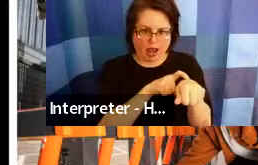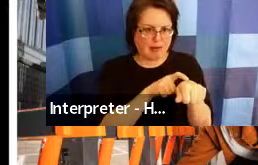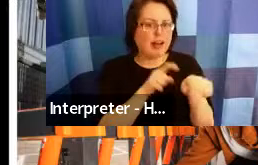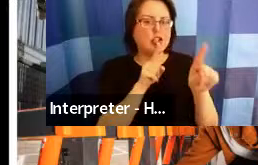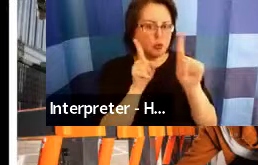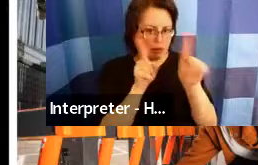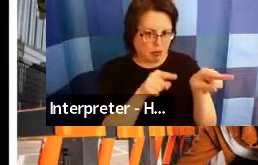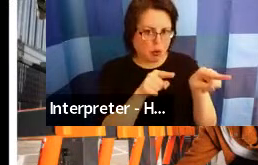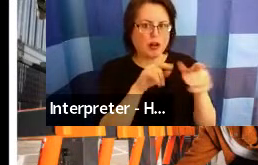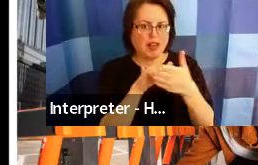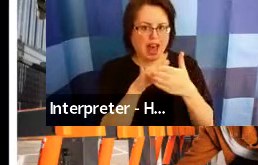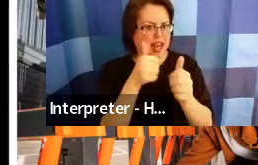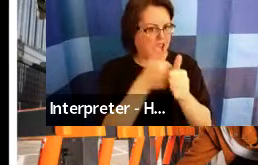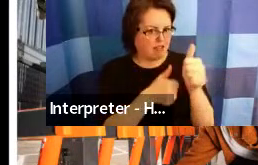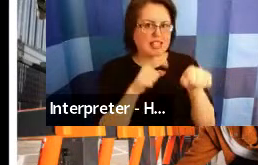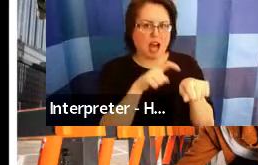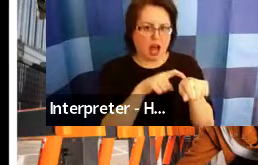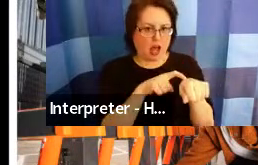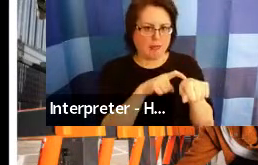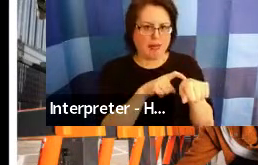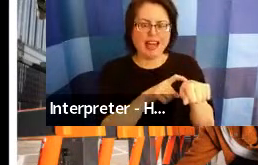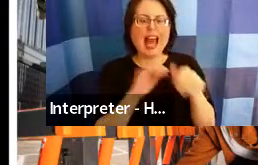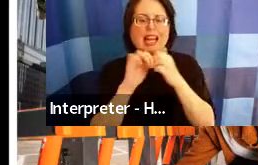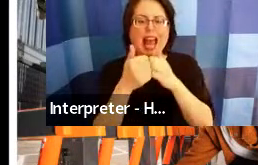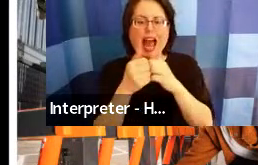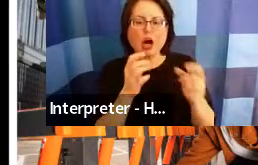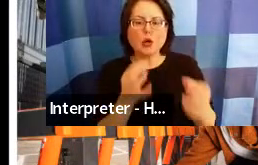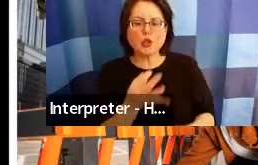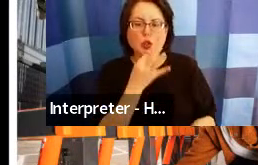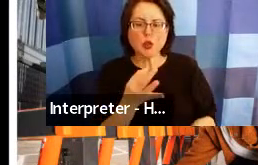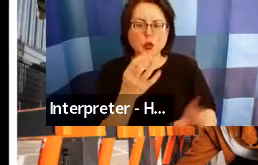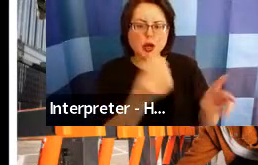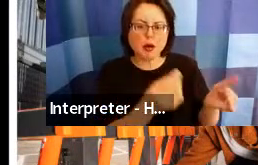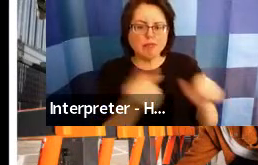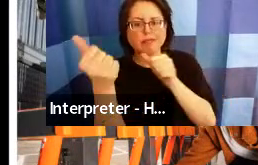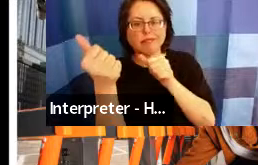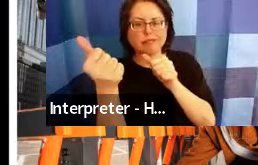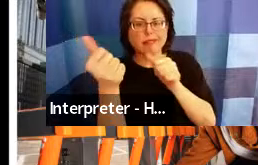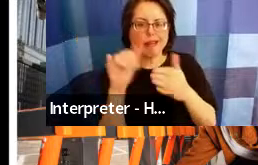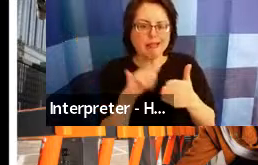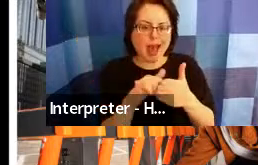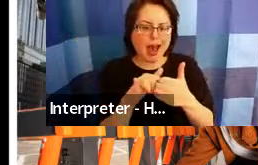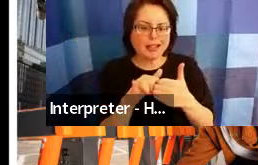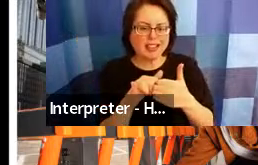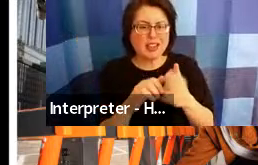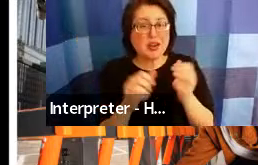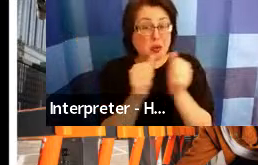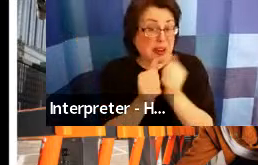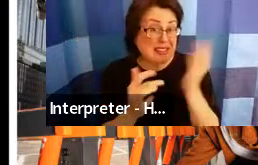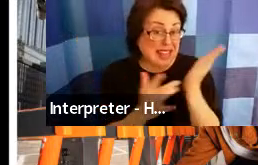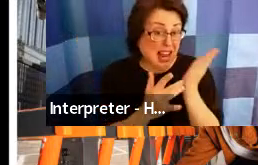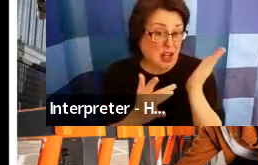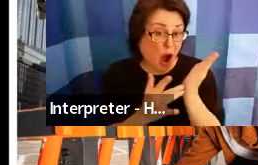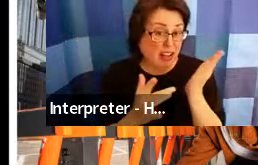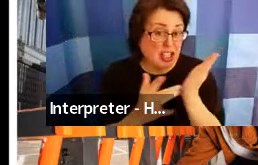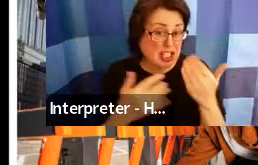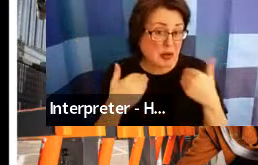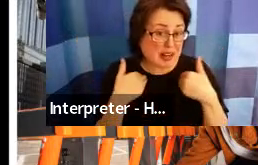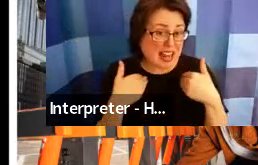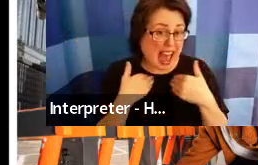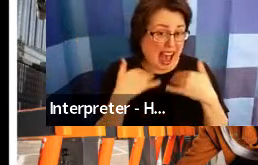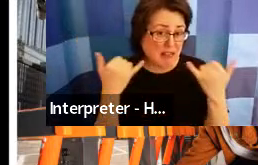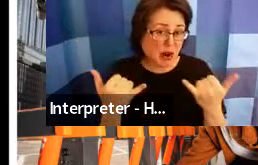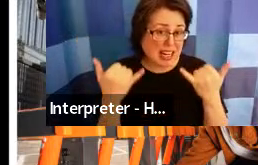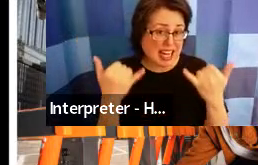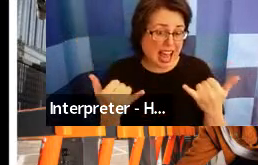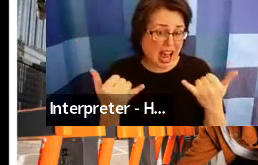reporting how soon the scooter is taken off the street with the technology and tools that we have.